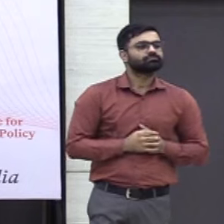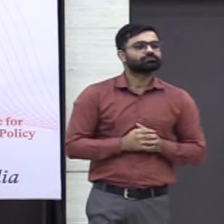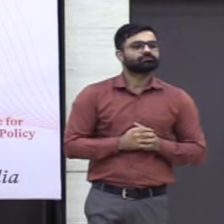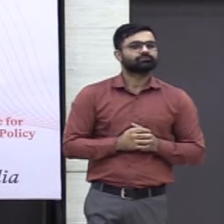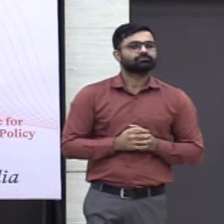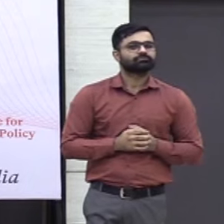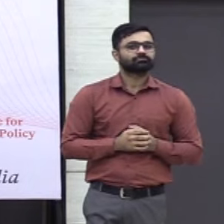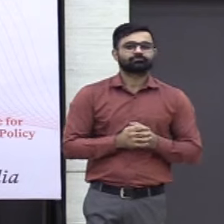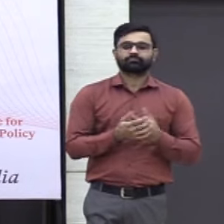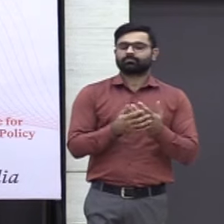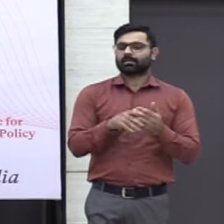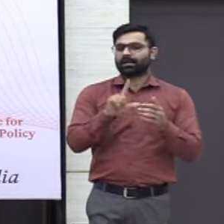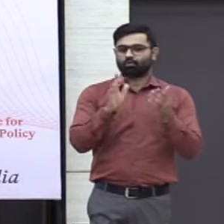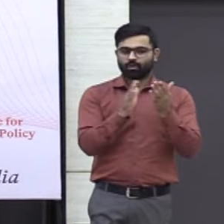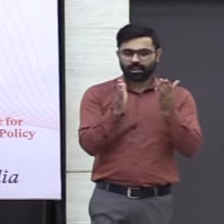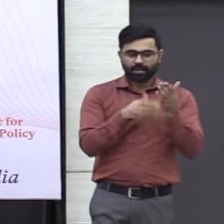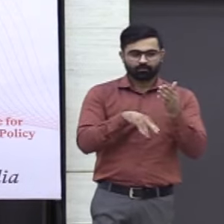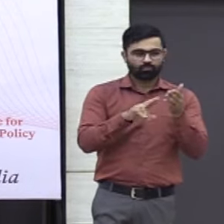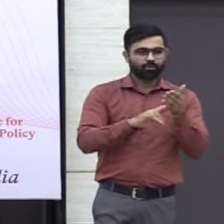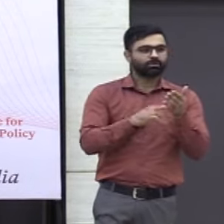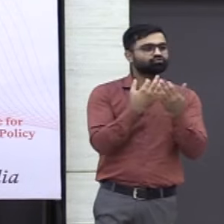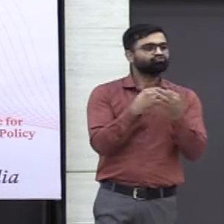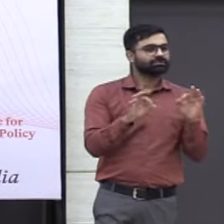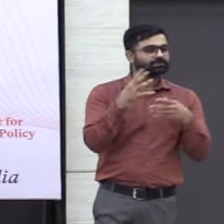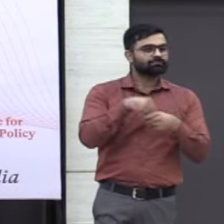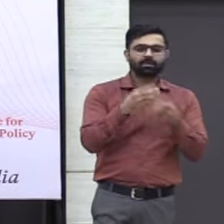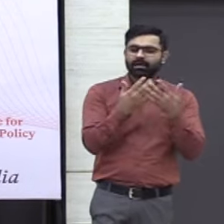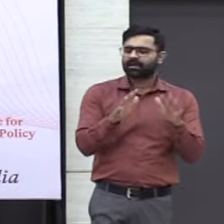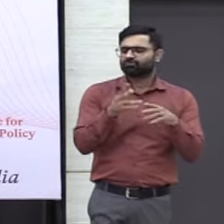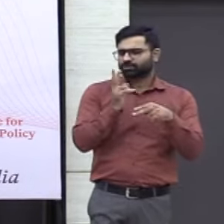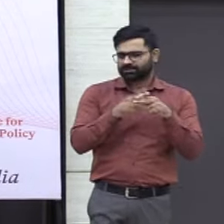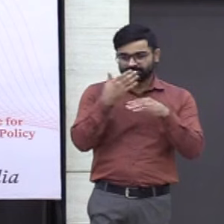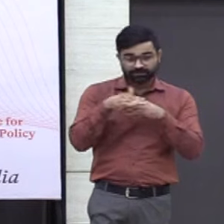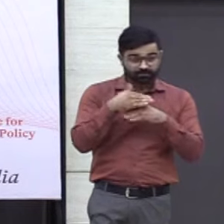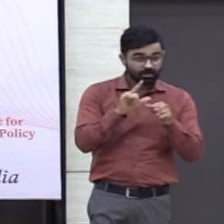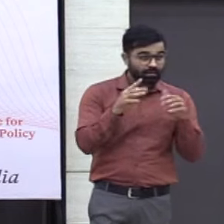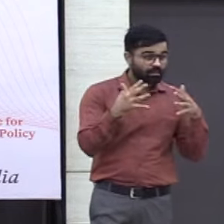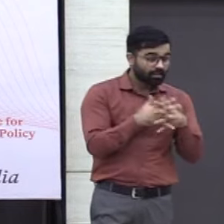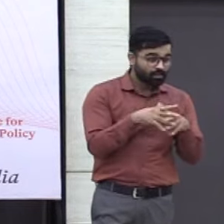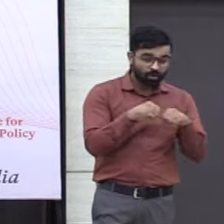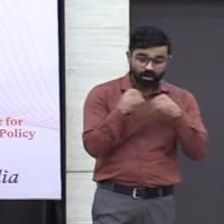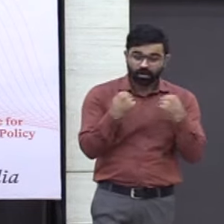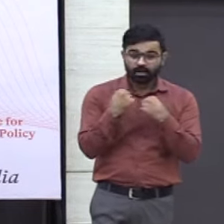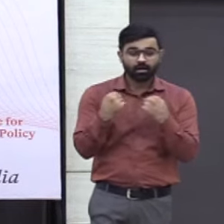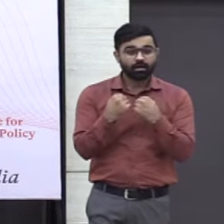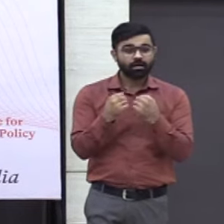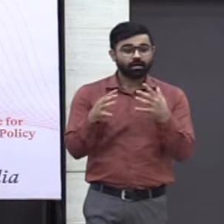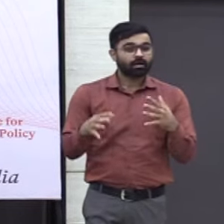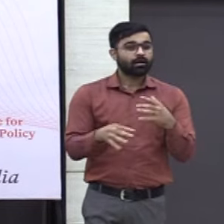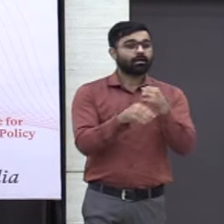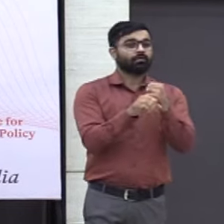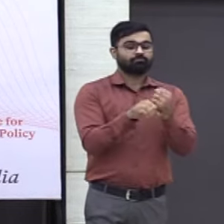That's 111 of the Nyaya Samhita. It says, any continuing unlawful activity,